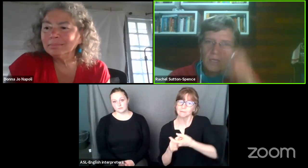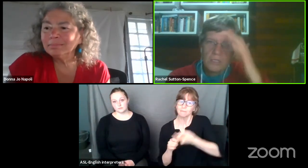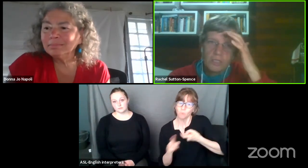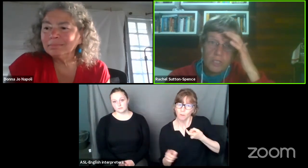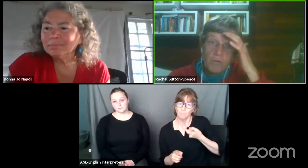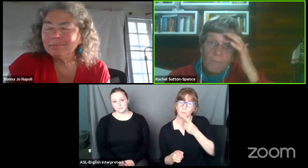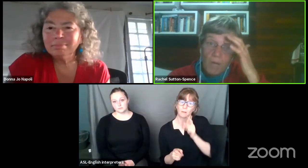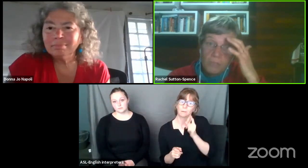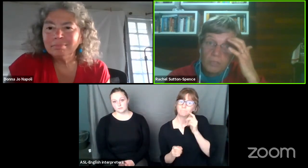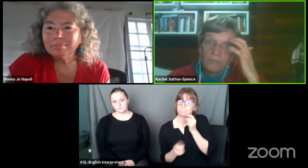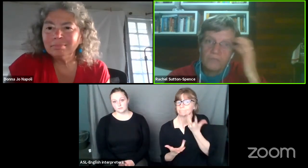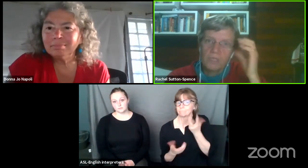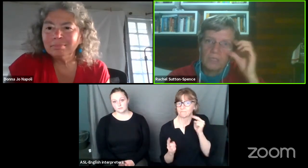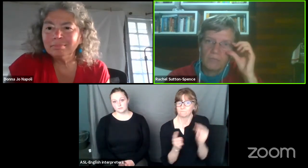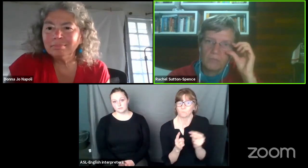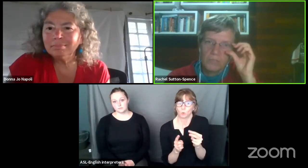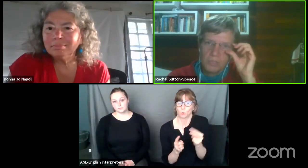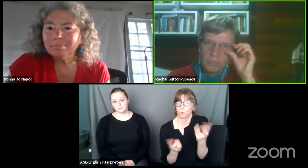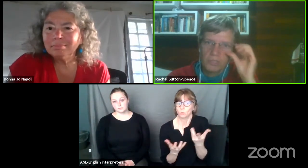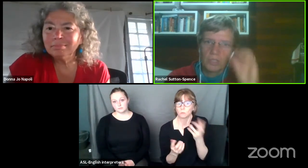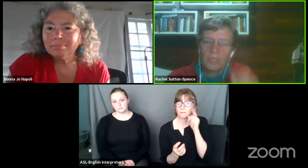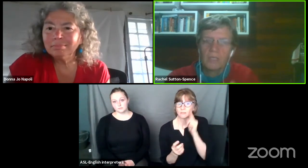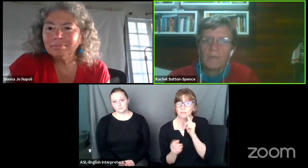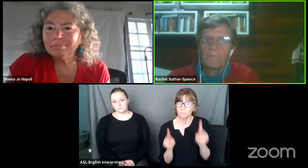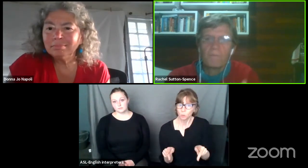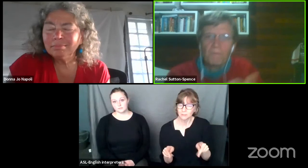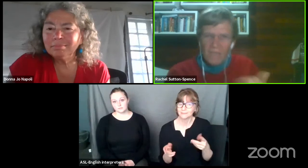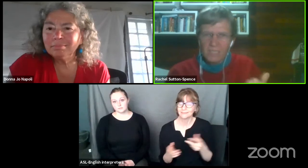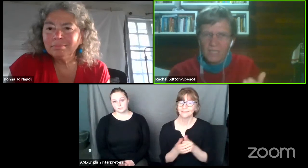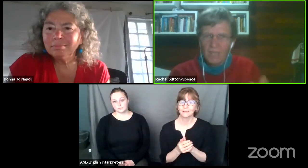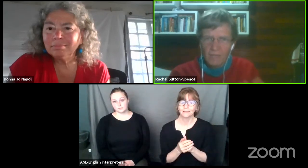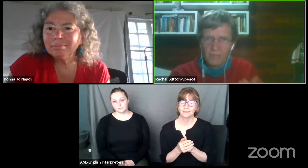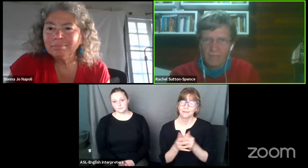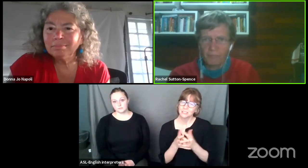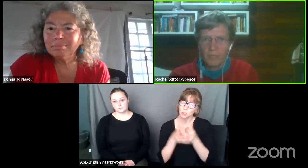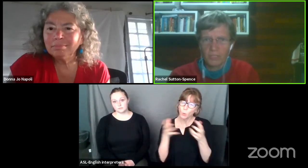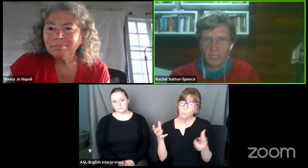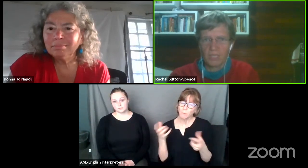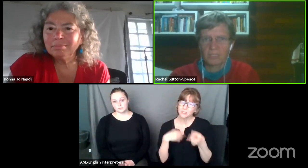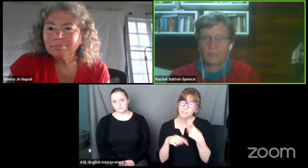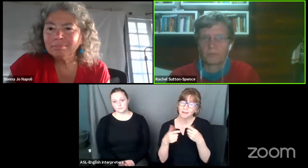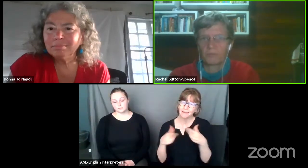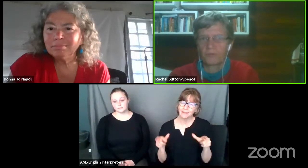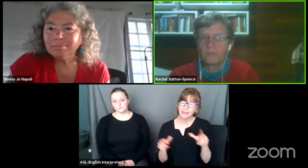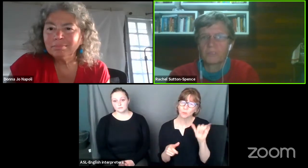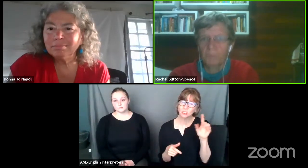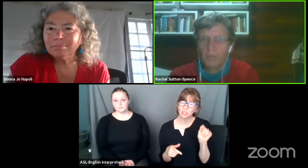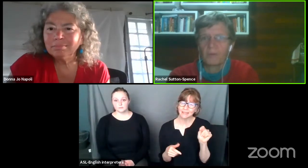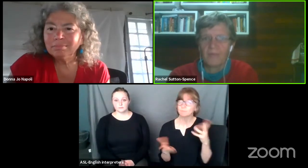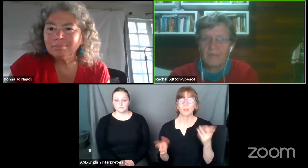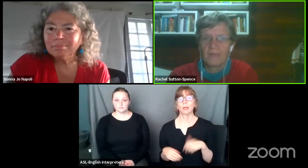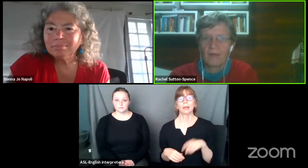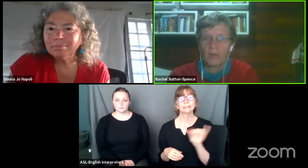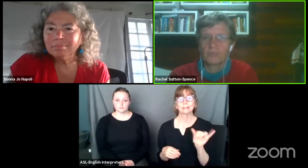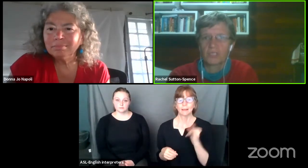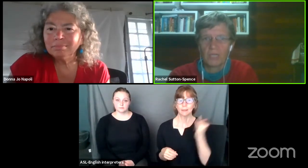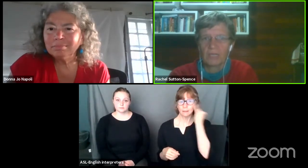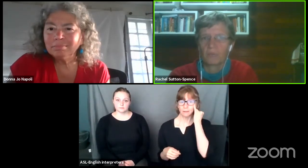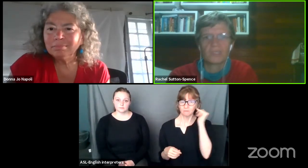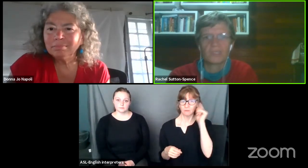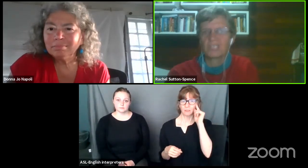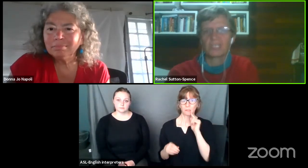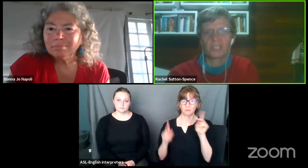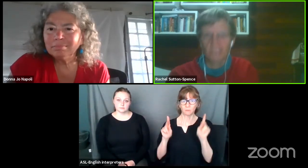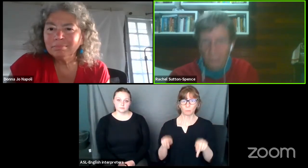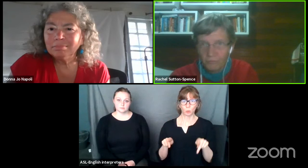think so much of sign language literature, basically, if a deaf person stands up and performs a poem in their own sign